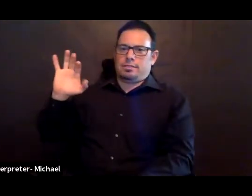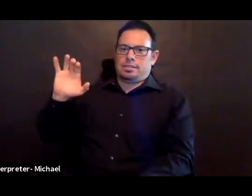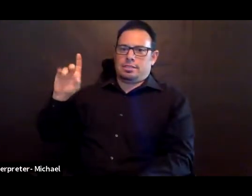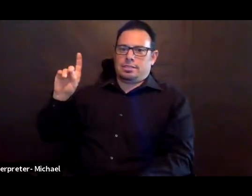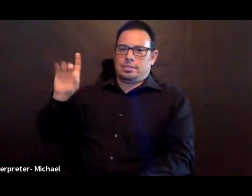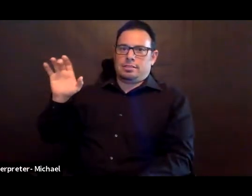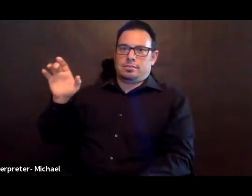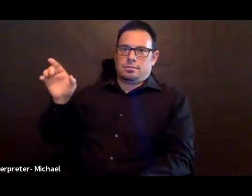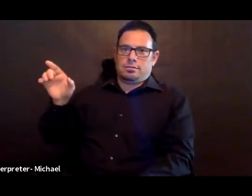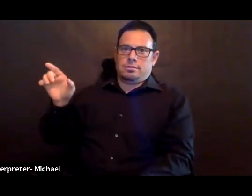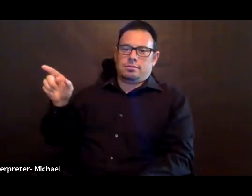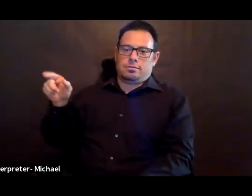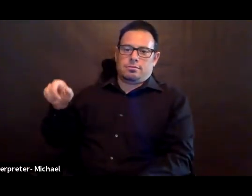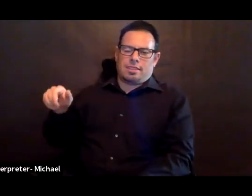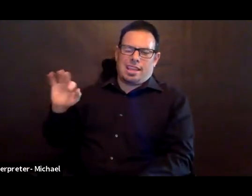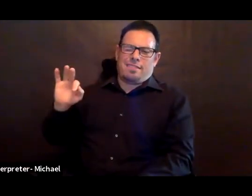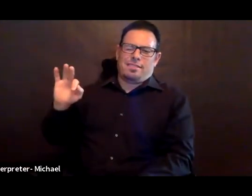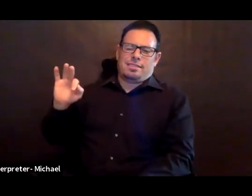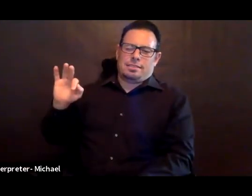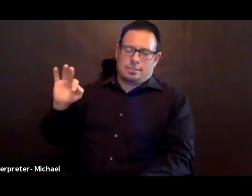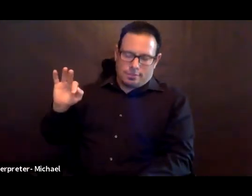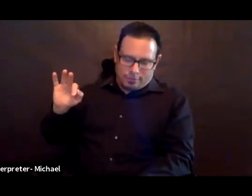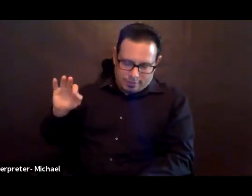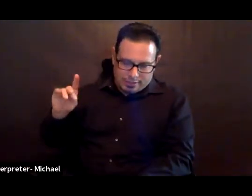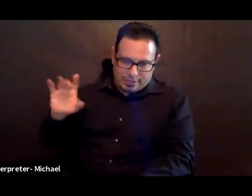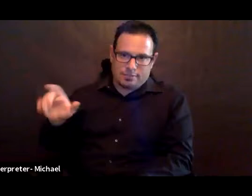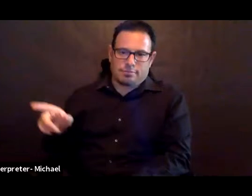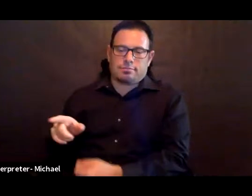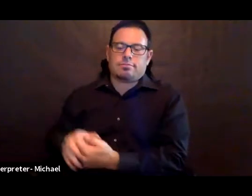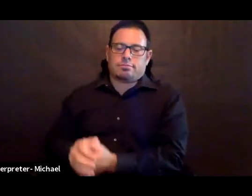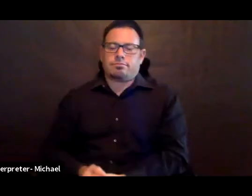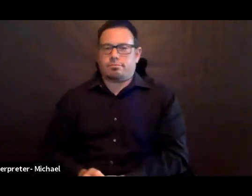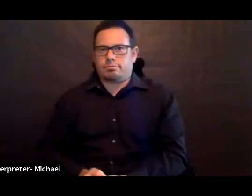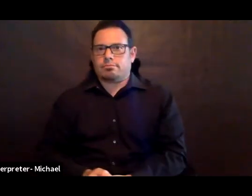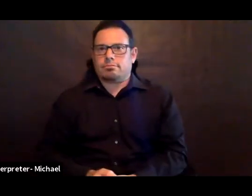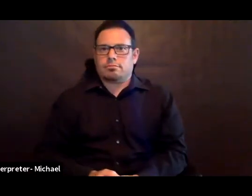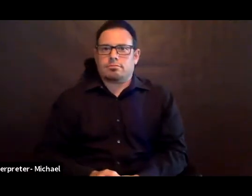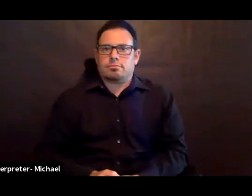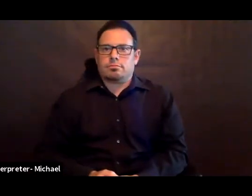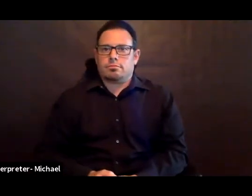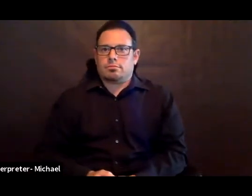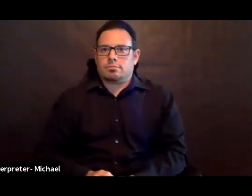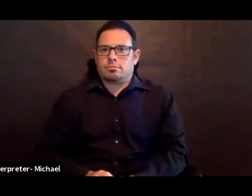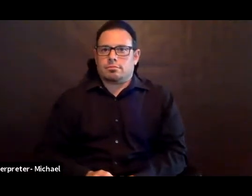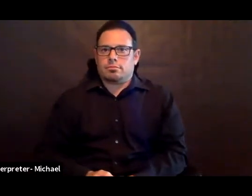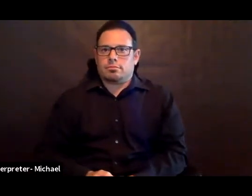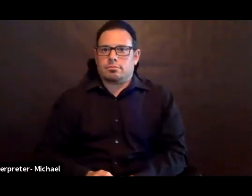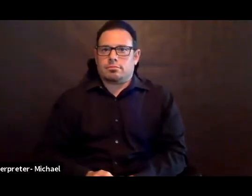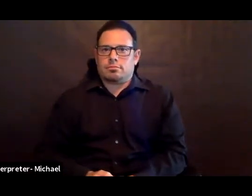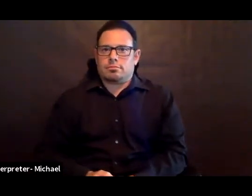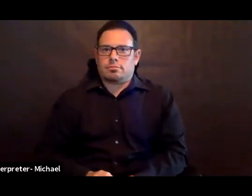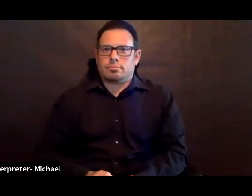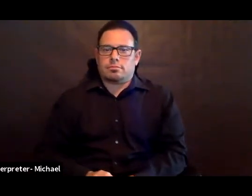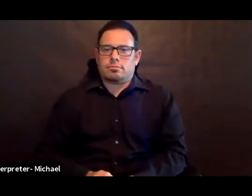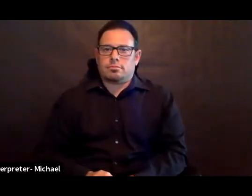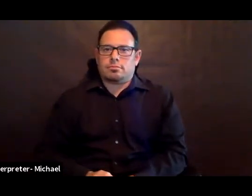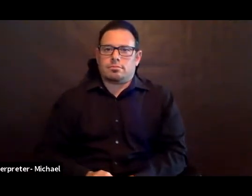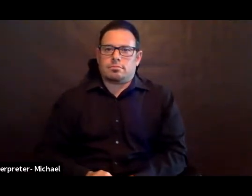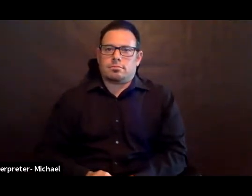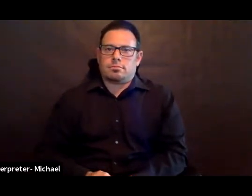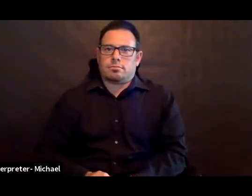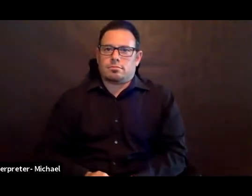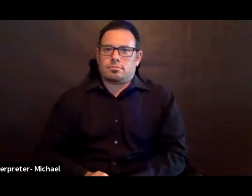ACIP did say that healthcare providers should talk with their immunocompromised patients about the potential for reduced immune response to